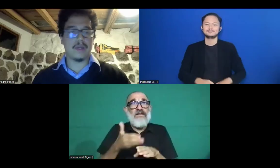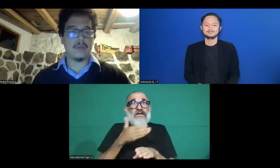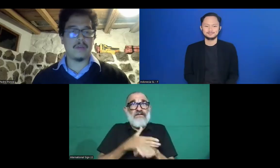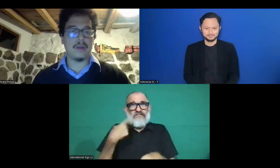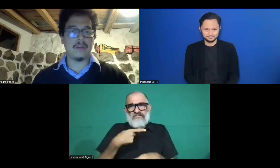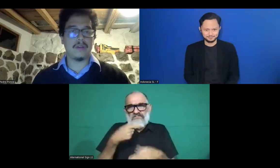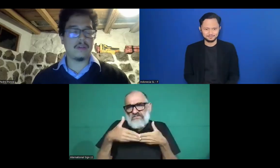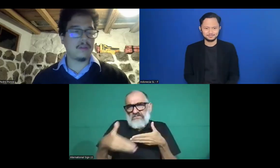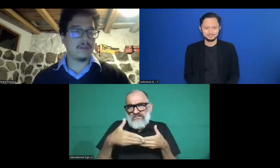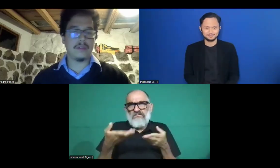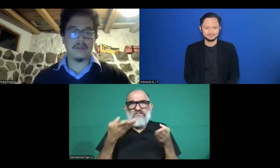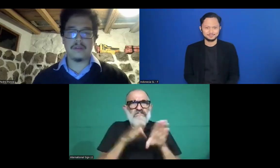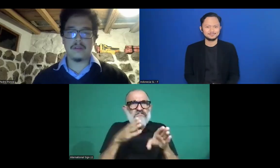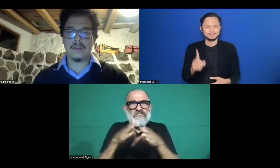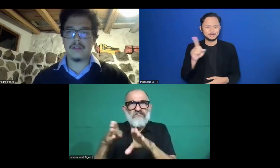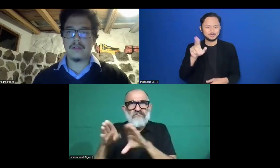Just one more minute.